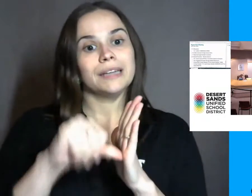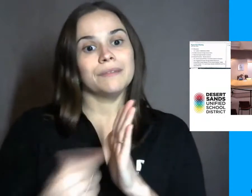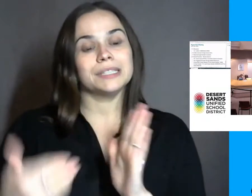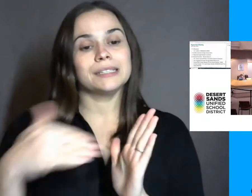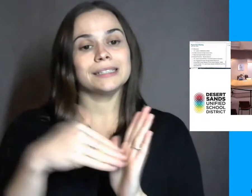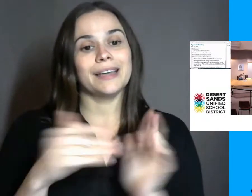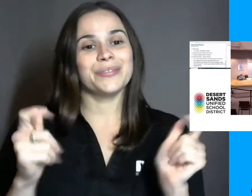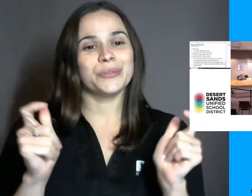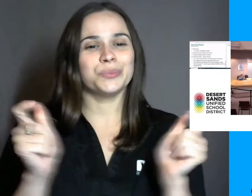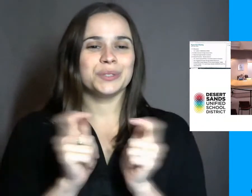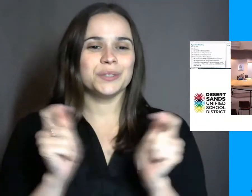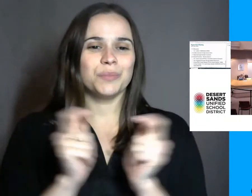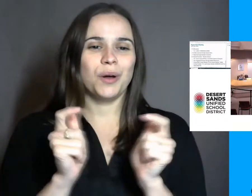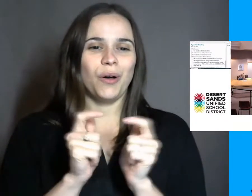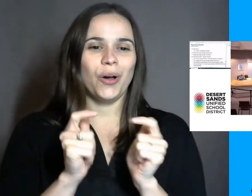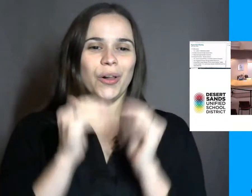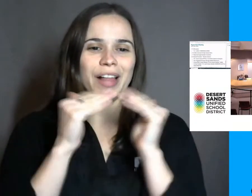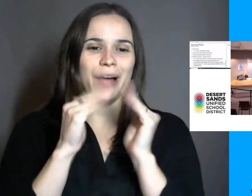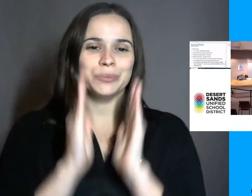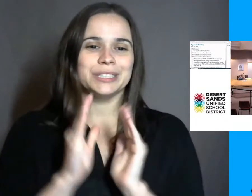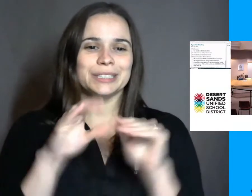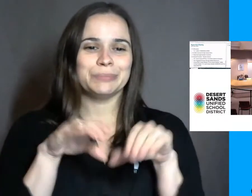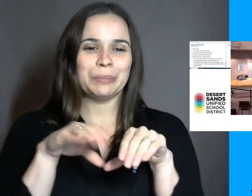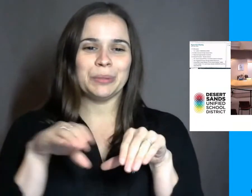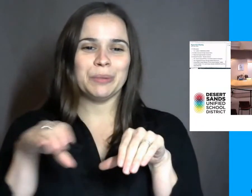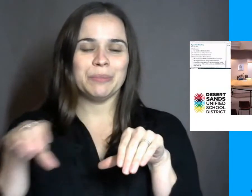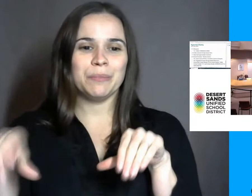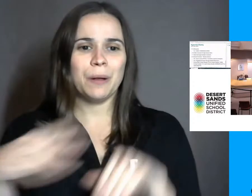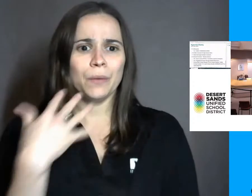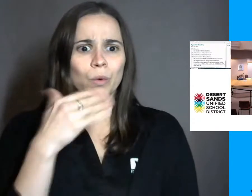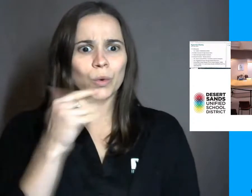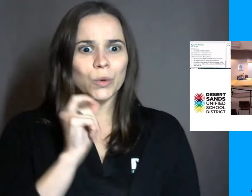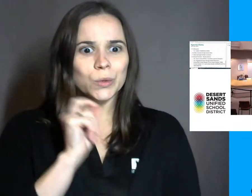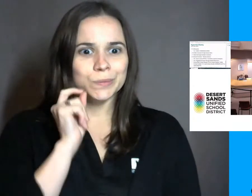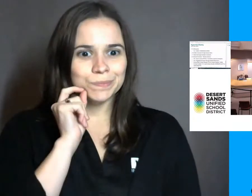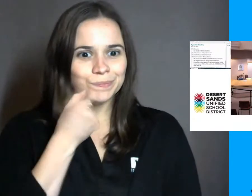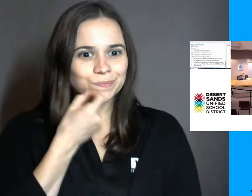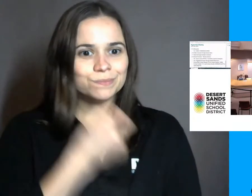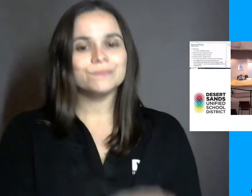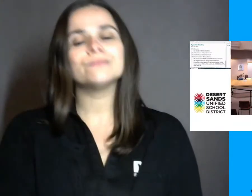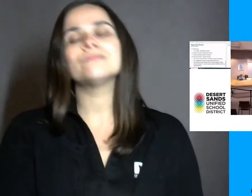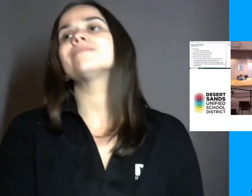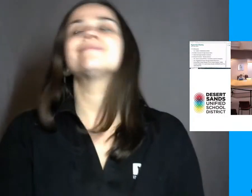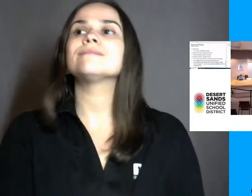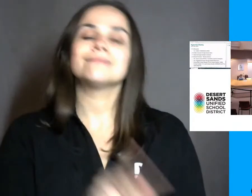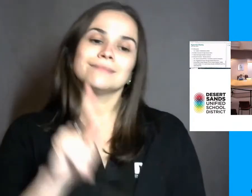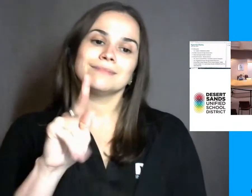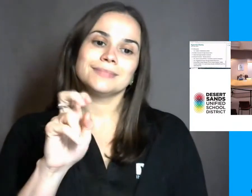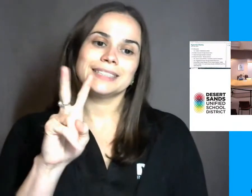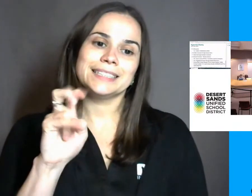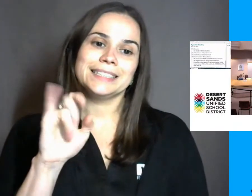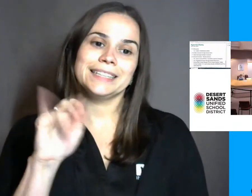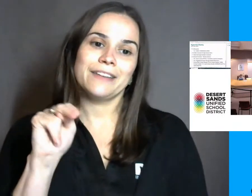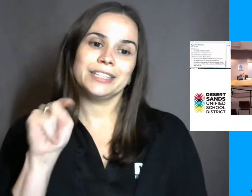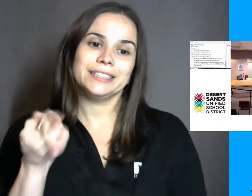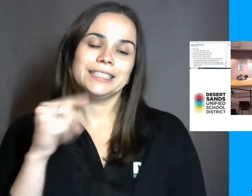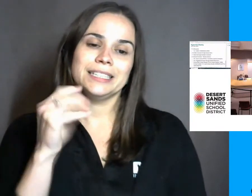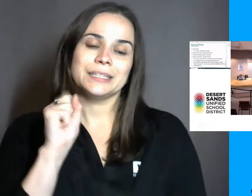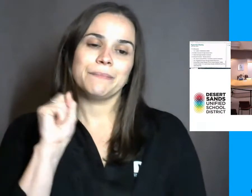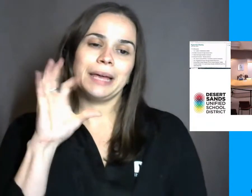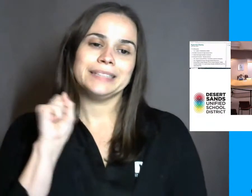saw the tiny houses, and it was just so neat to see them. And Kevin Bebo is amazing. And it was